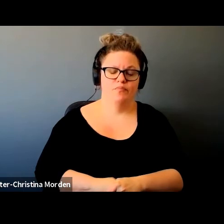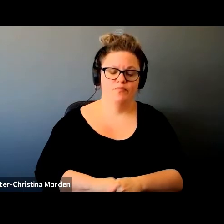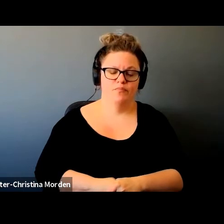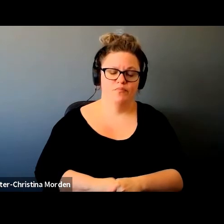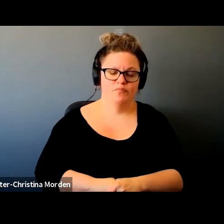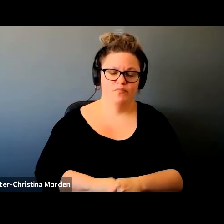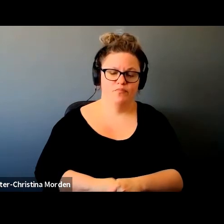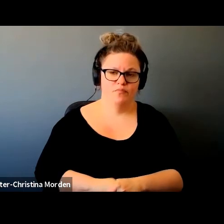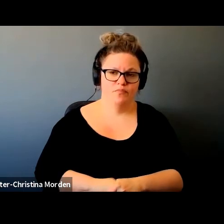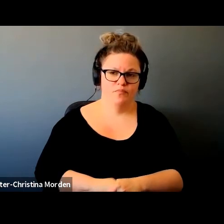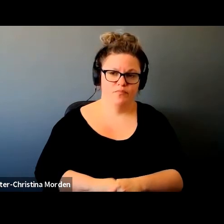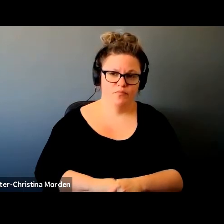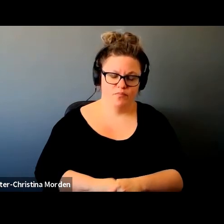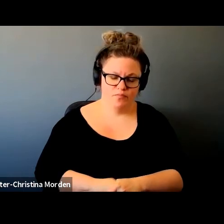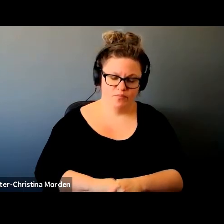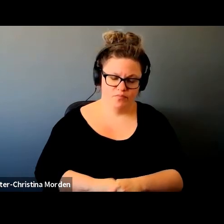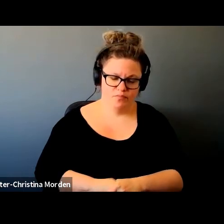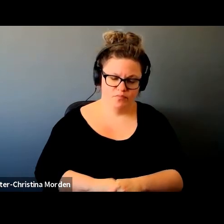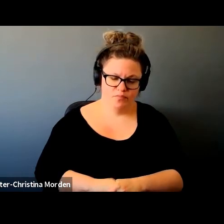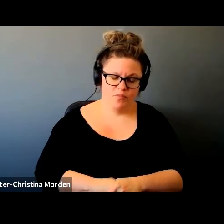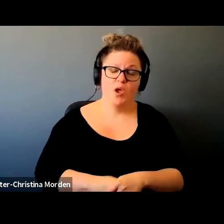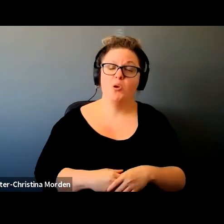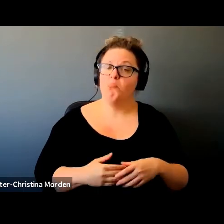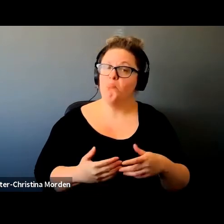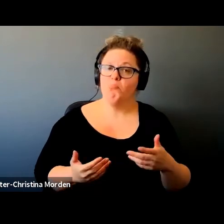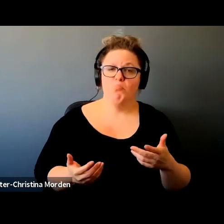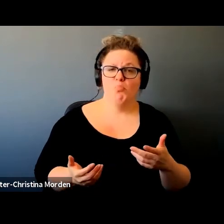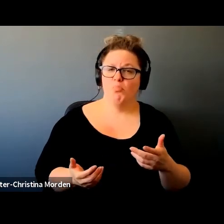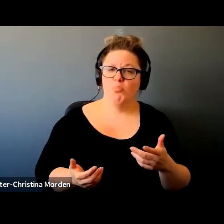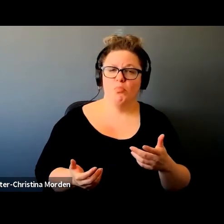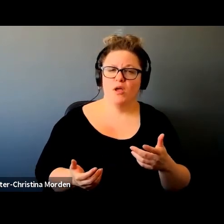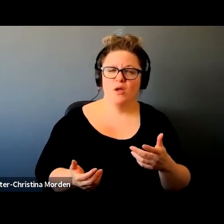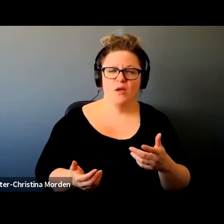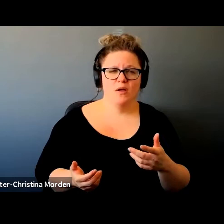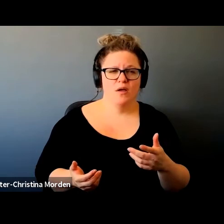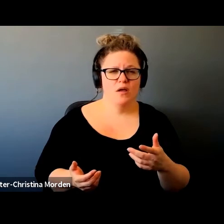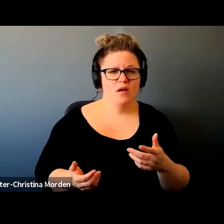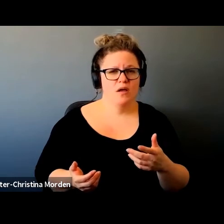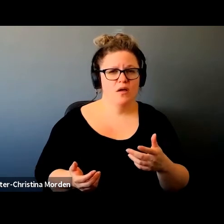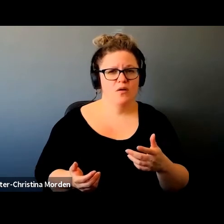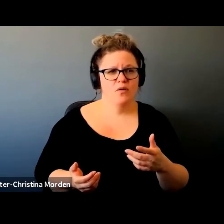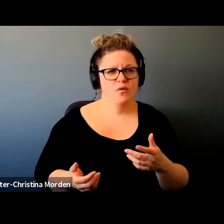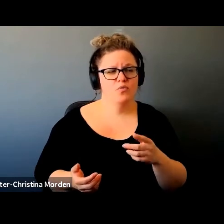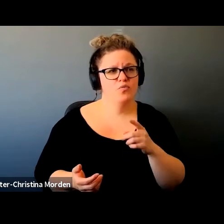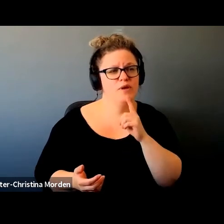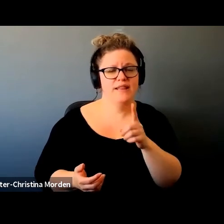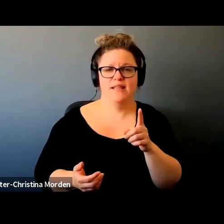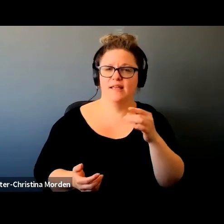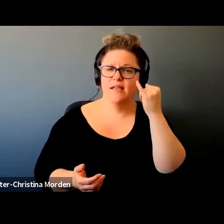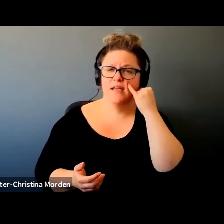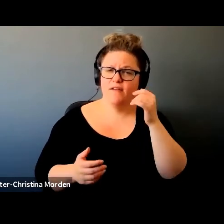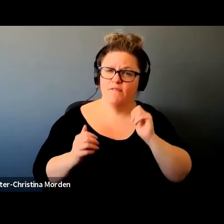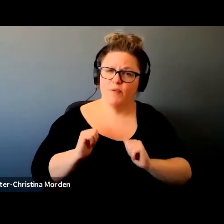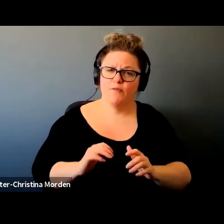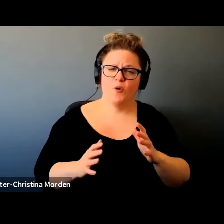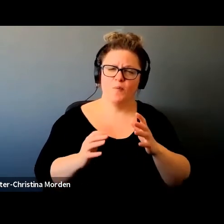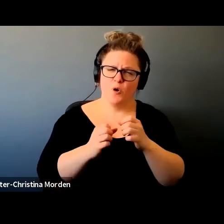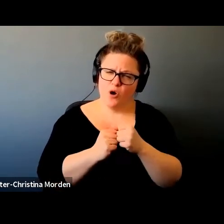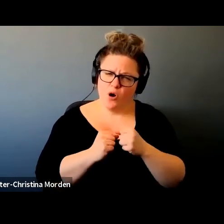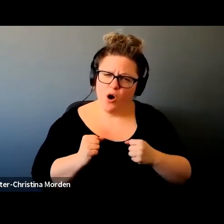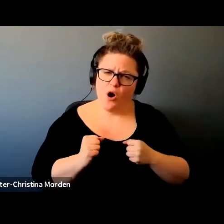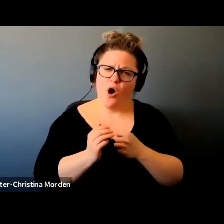really interesting, really personal work that's honest and true, who does not have